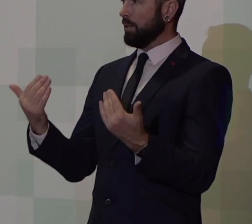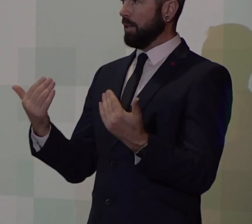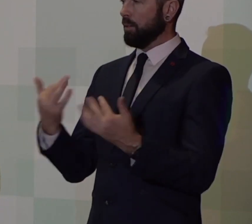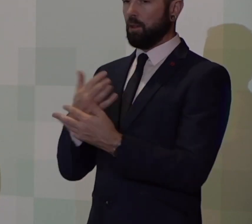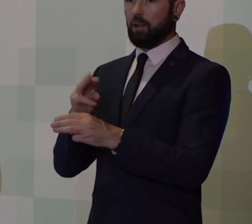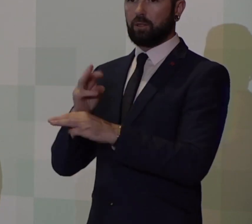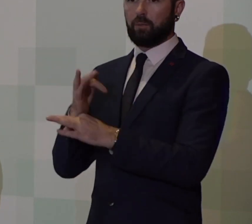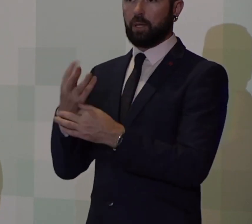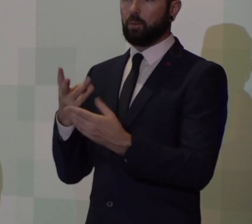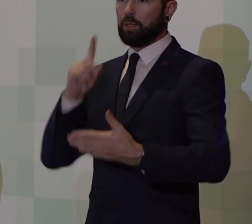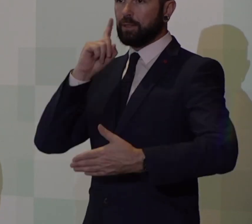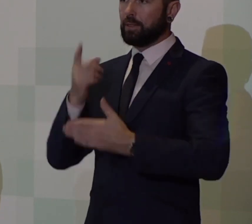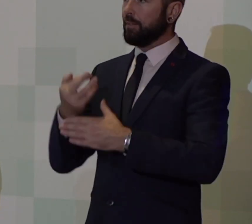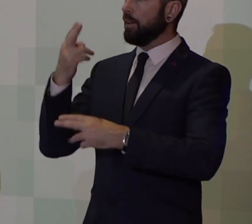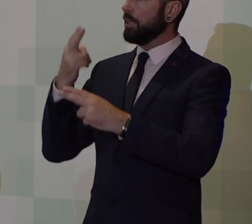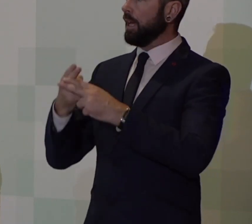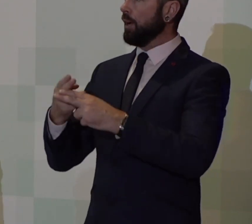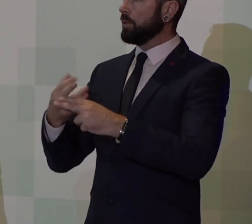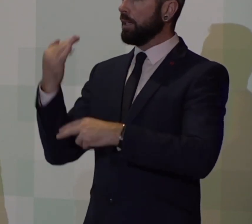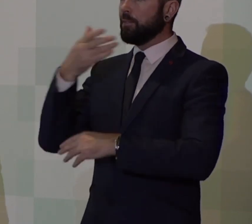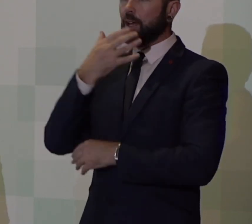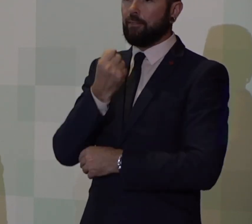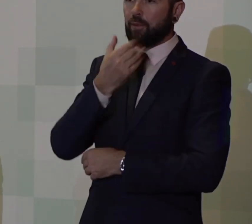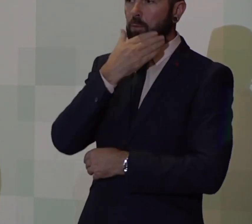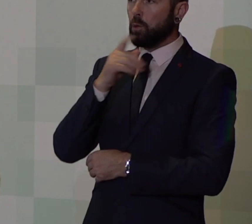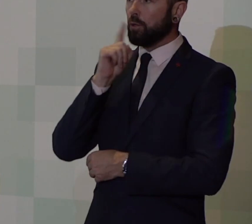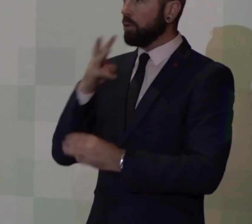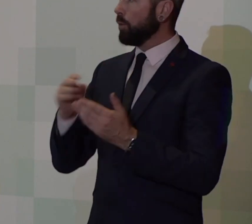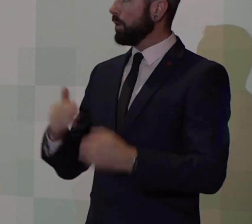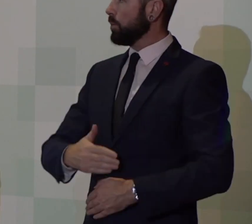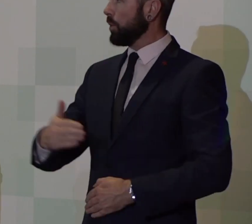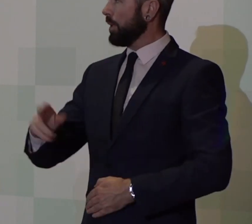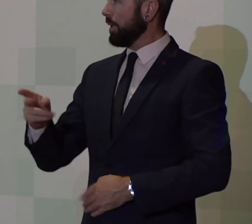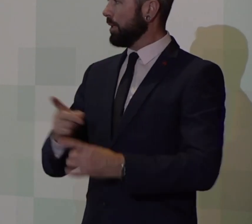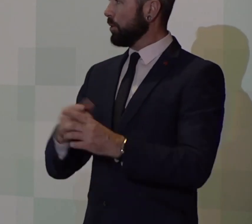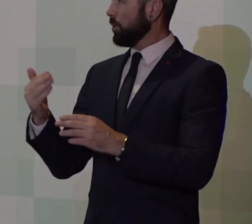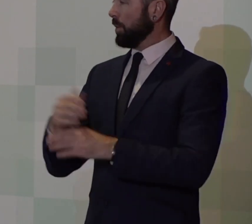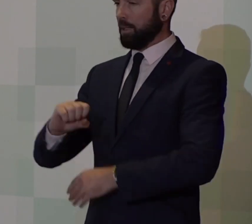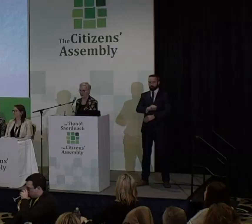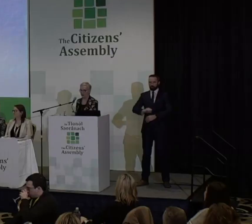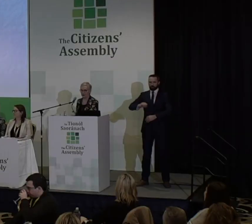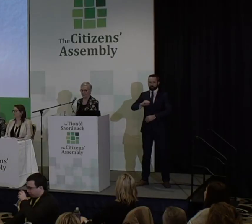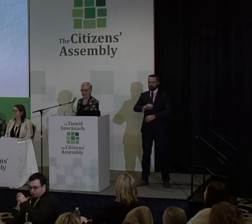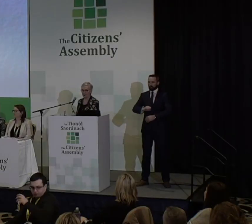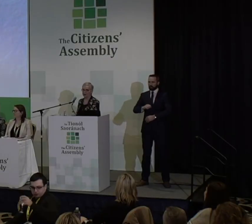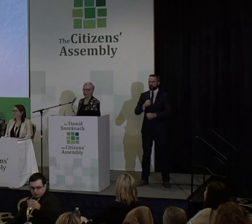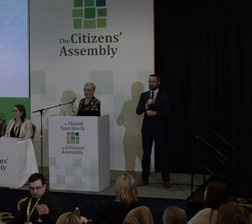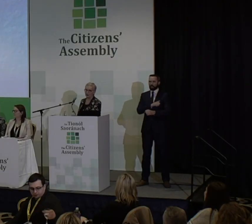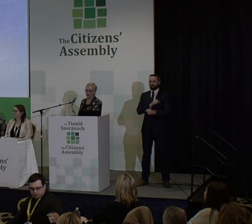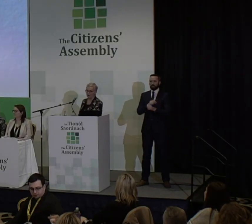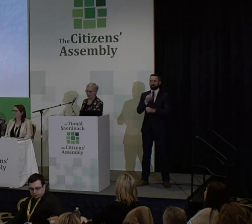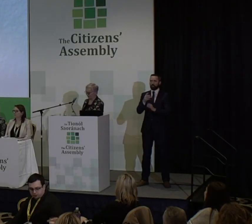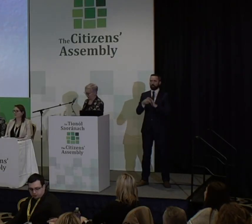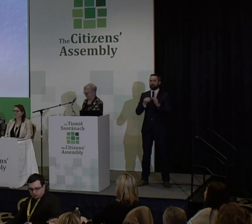many parents will choose to find out the sex of their children, and they can do so by ultrasound at about 20 weeks. They can do so